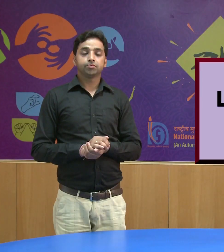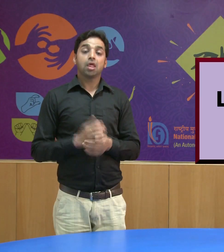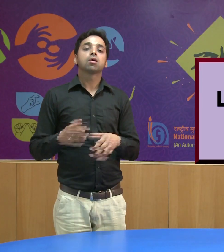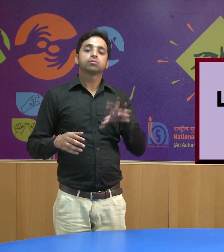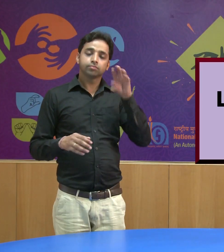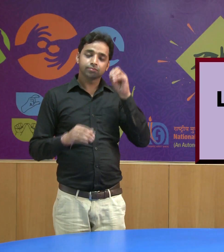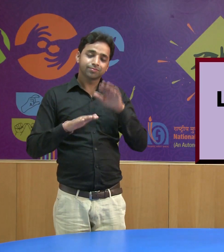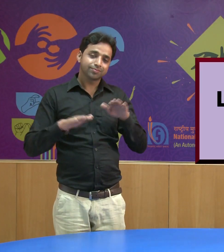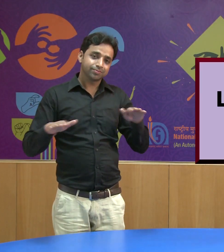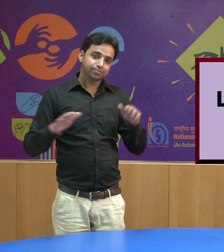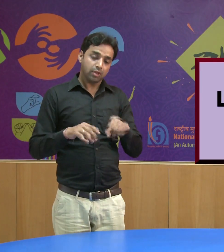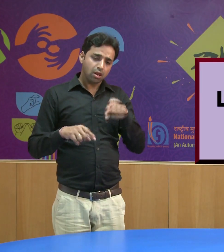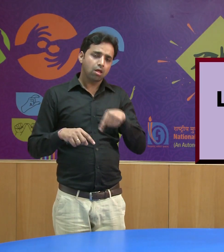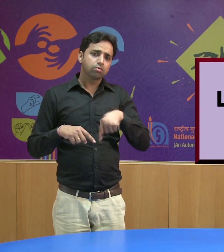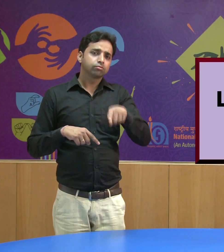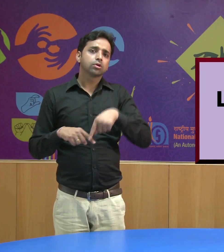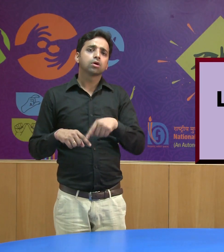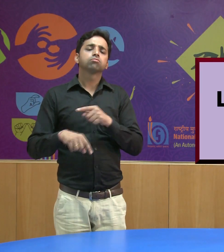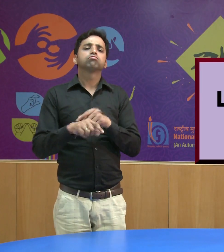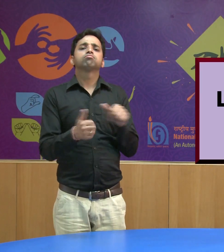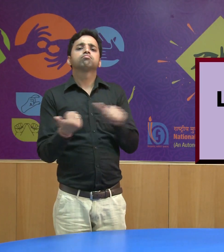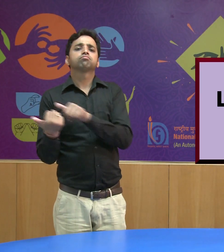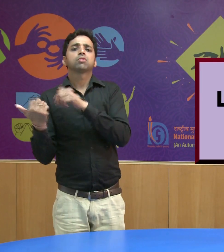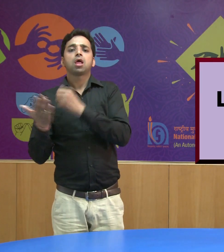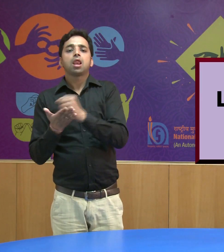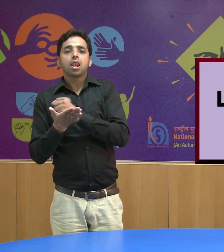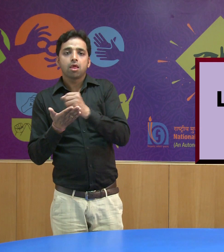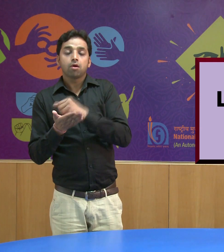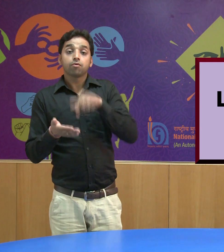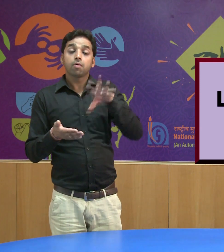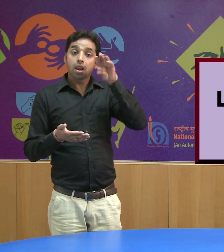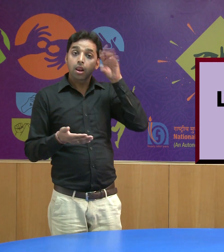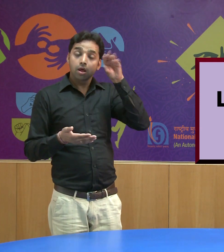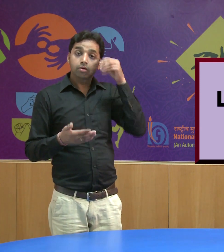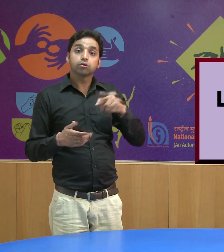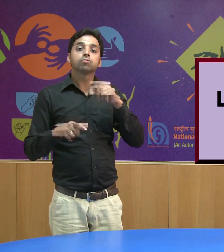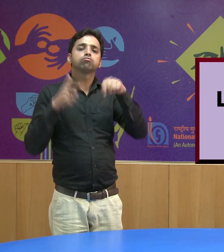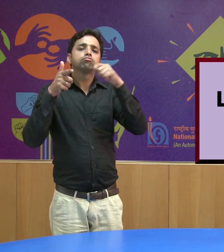Learners, it is now time to revise what we have learned in this video.